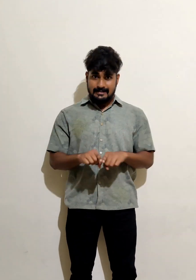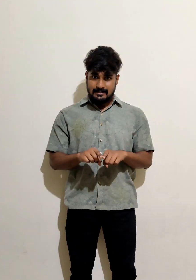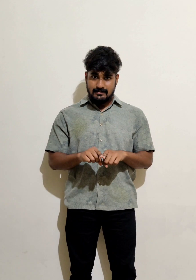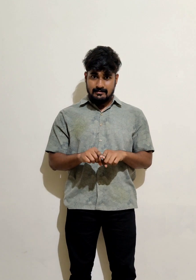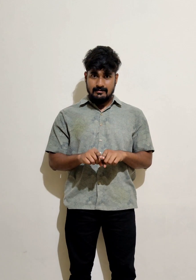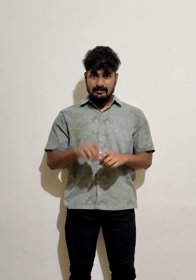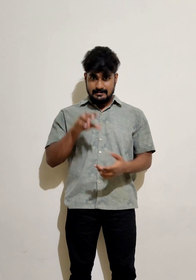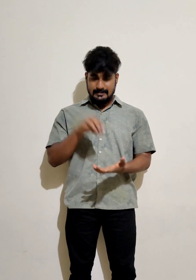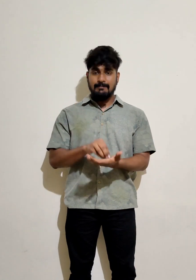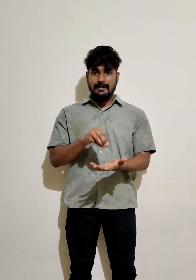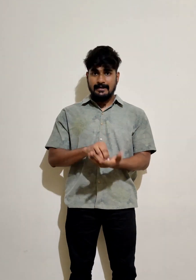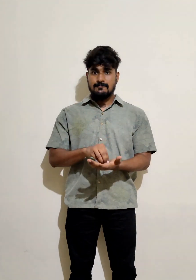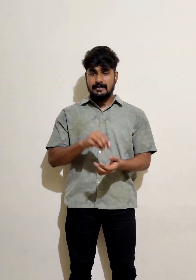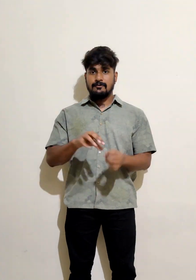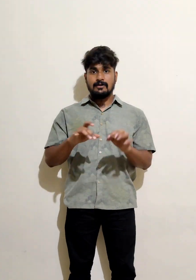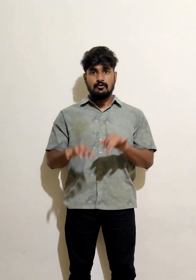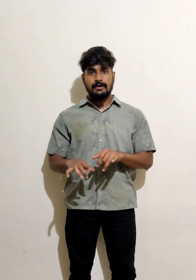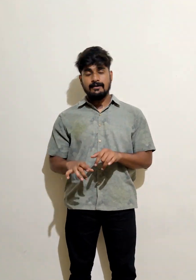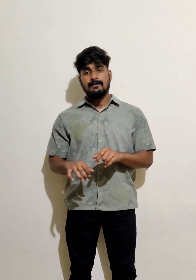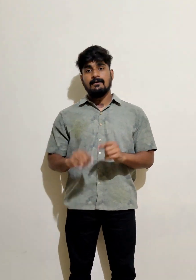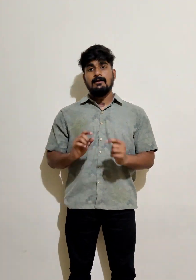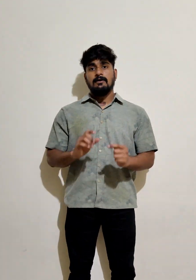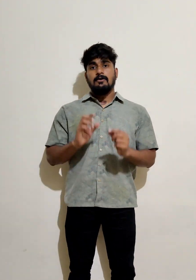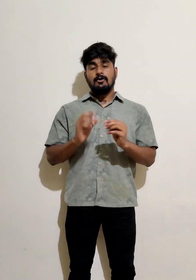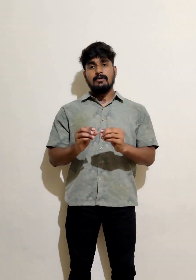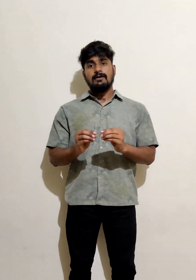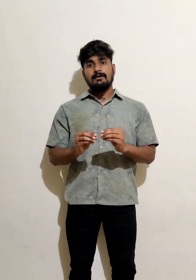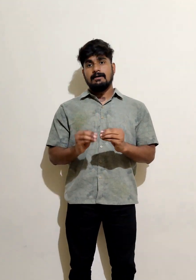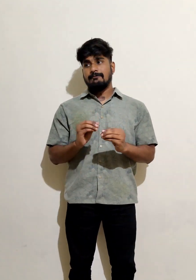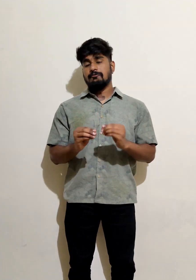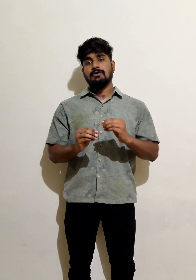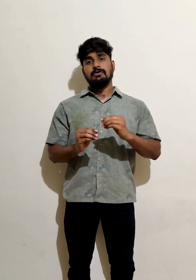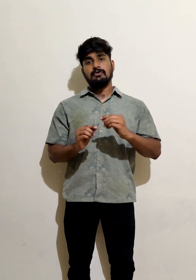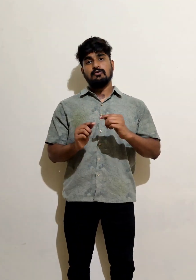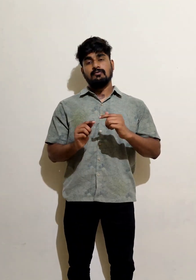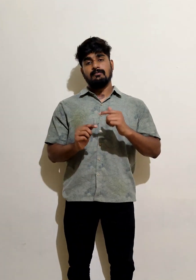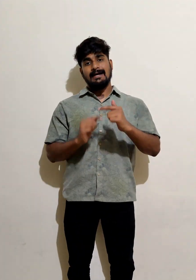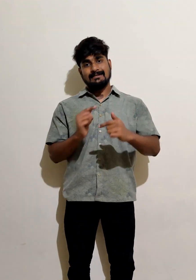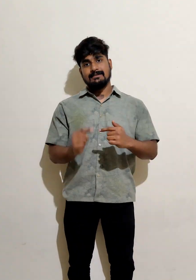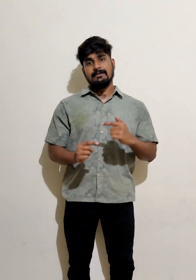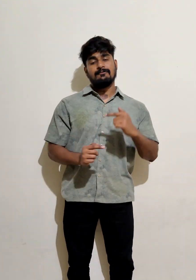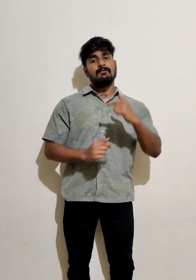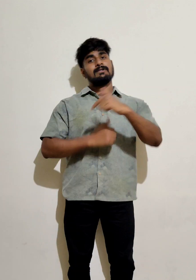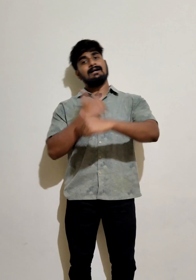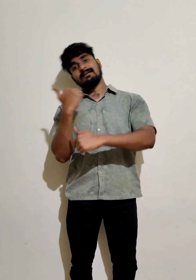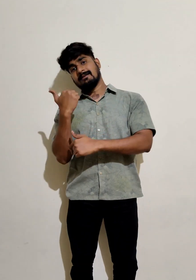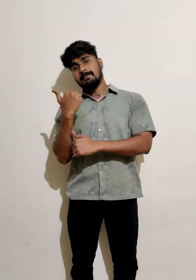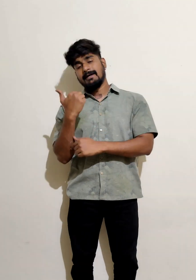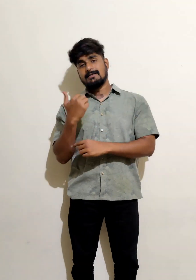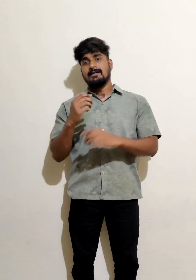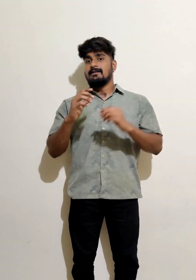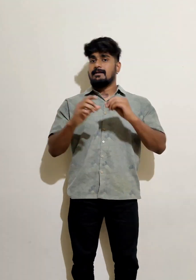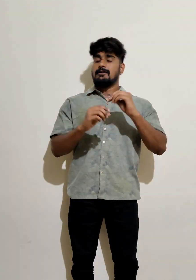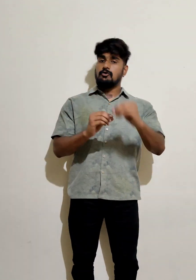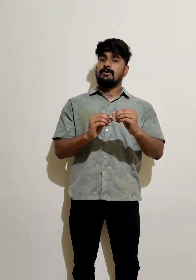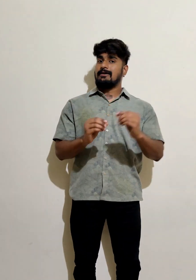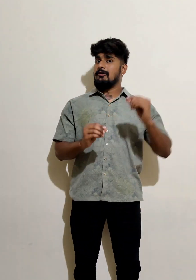package, same package where you are coding, or if you want to access it from the another package, then you